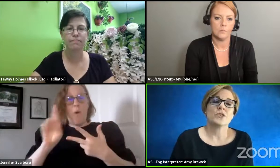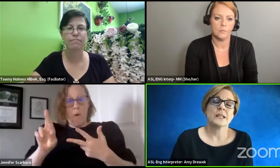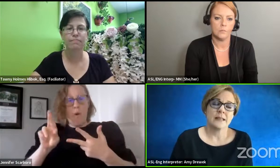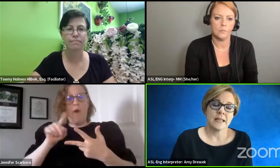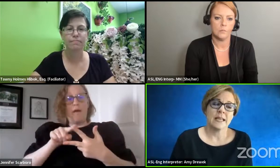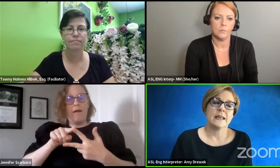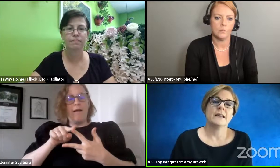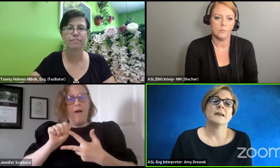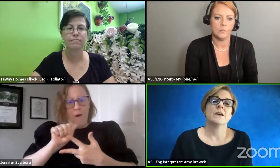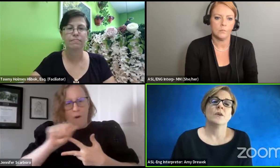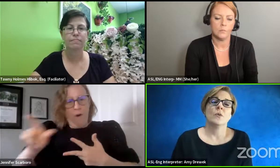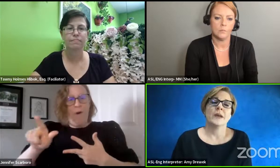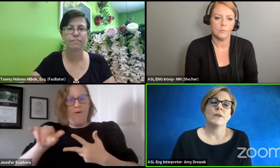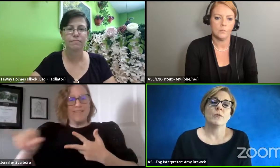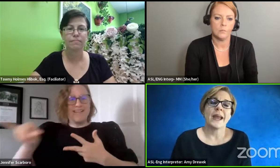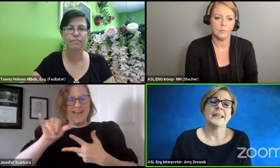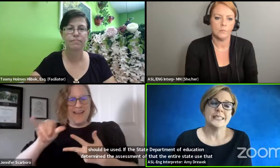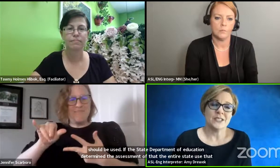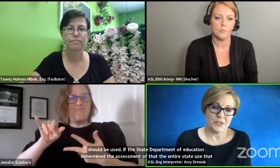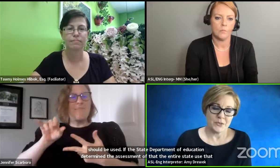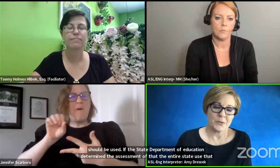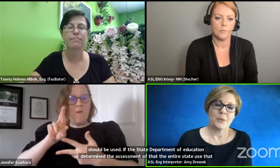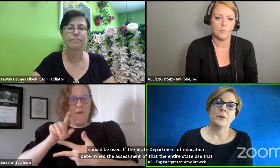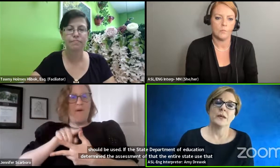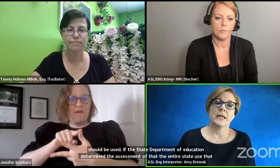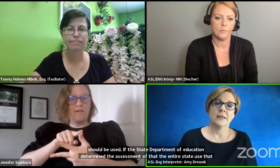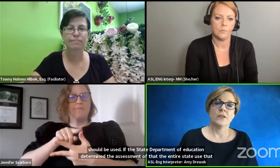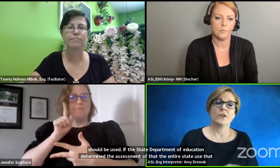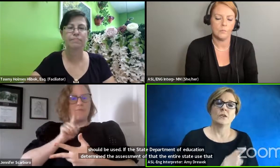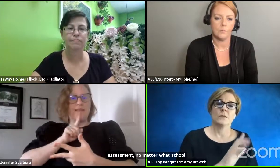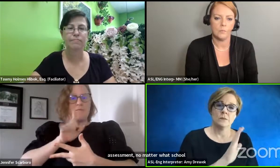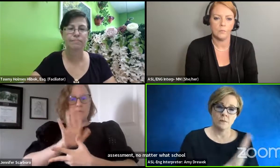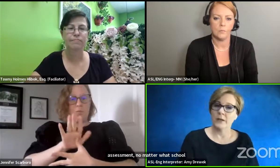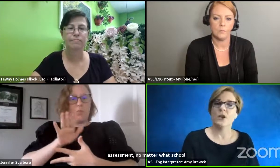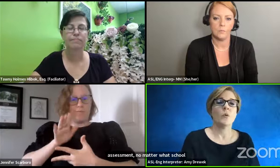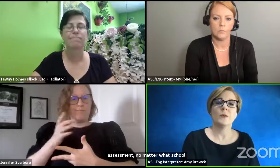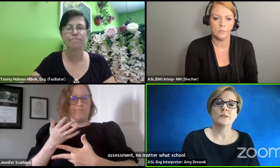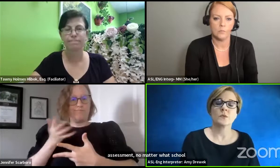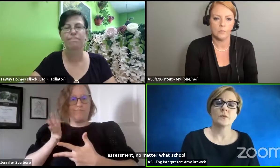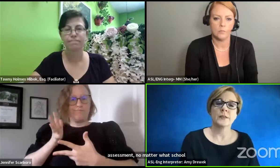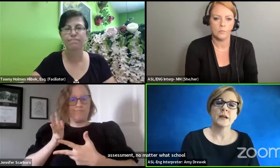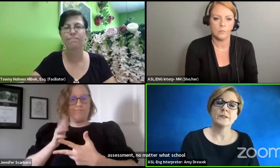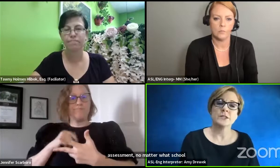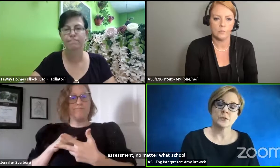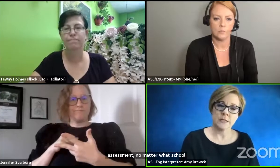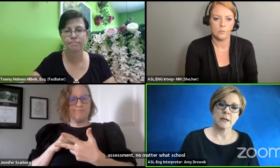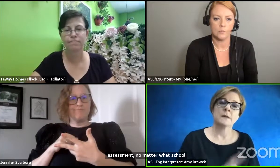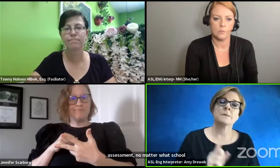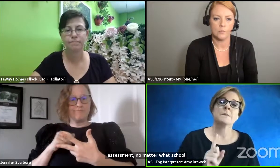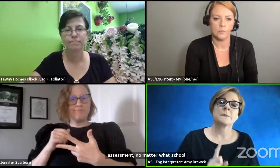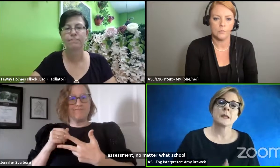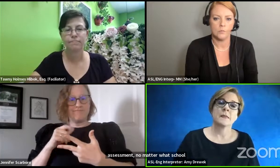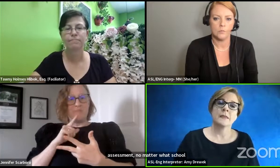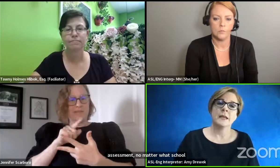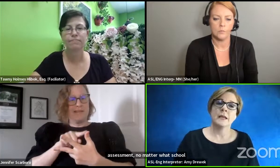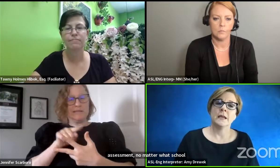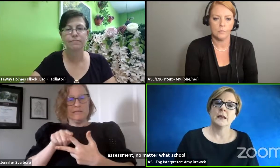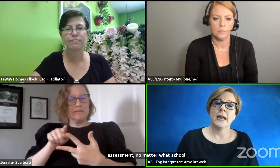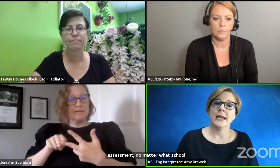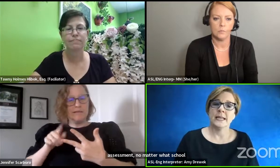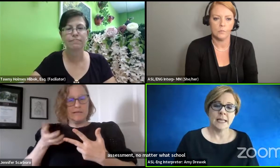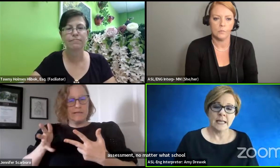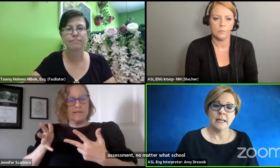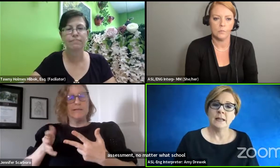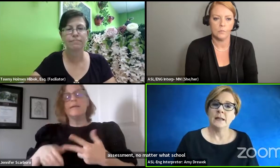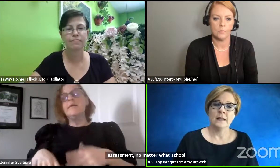So unfortunately, we ran into either we know what the School for the Deaf is using,